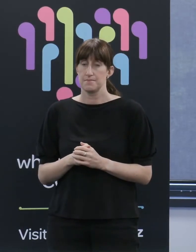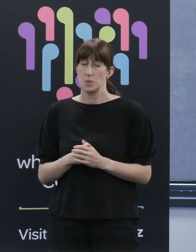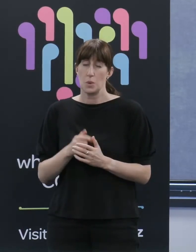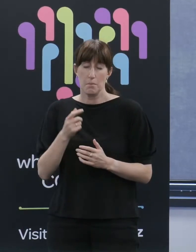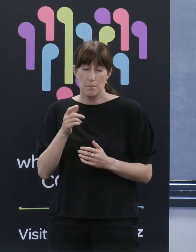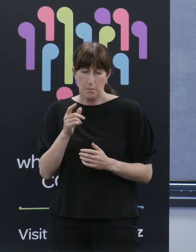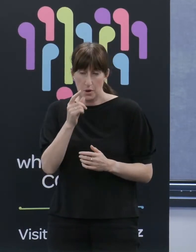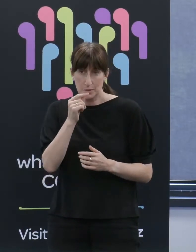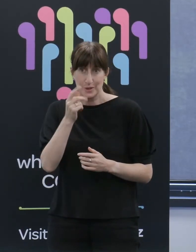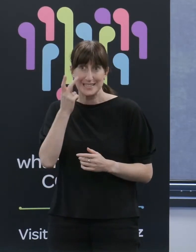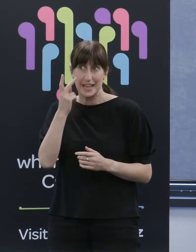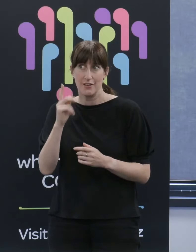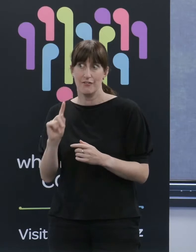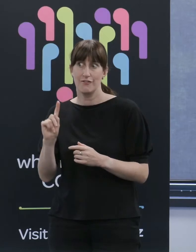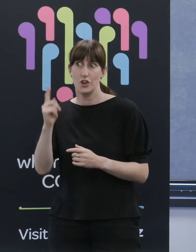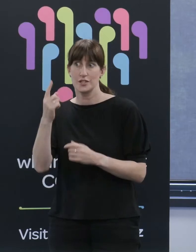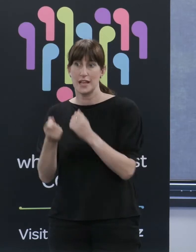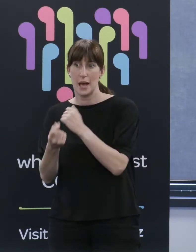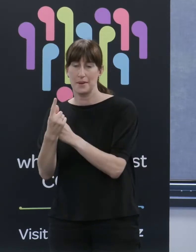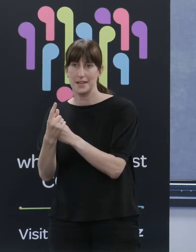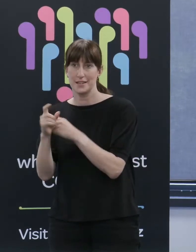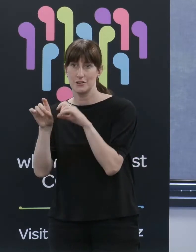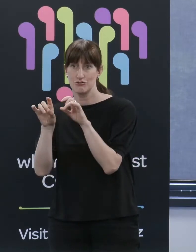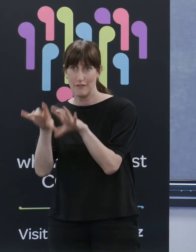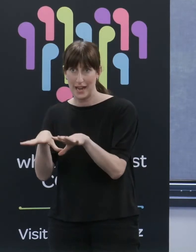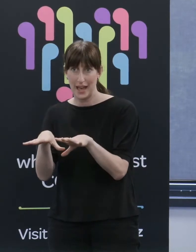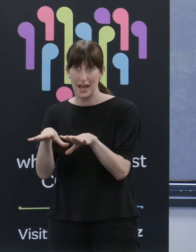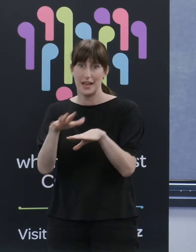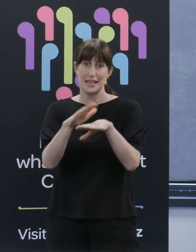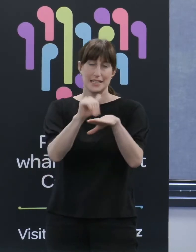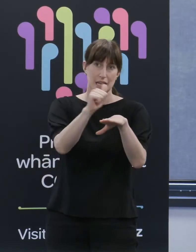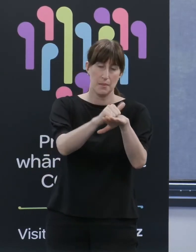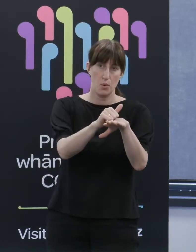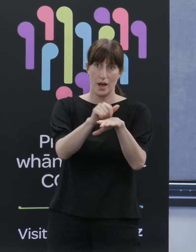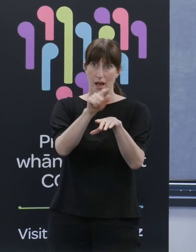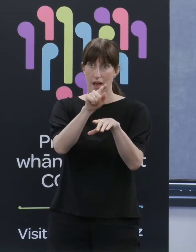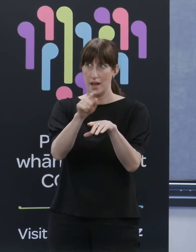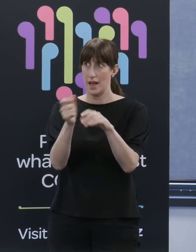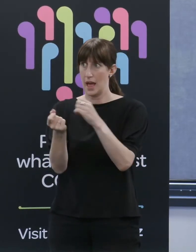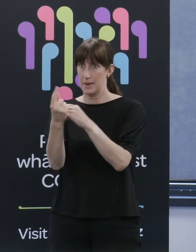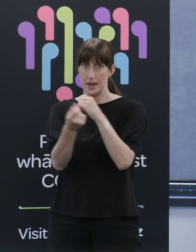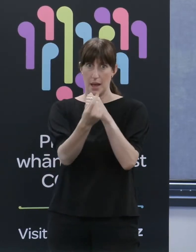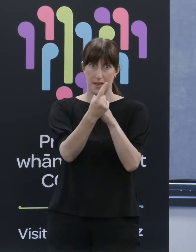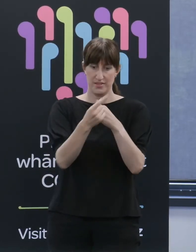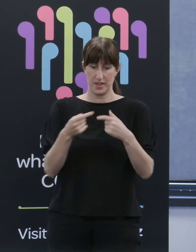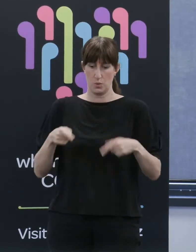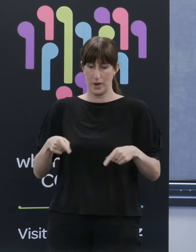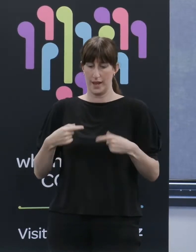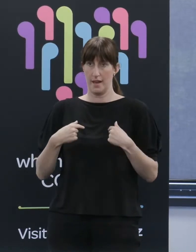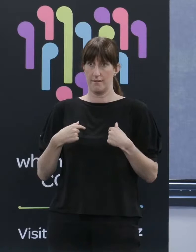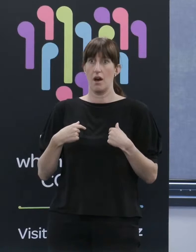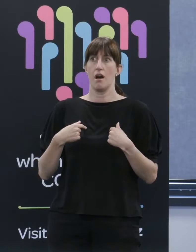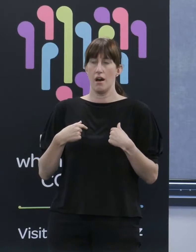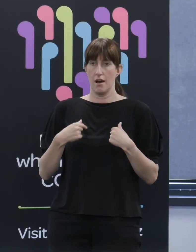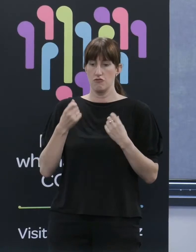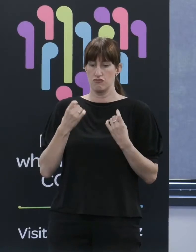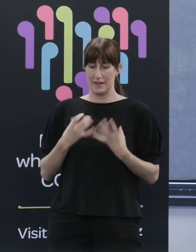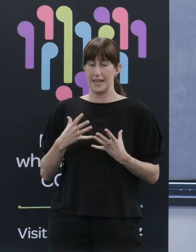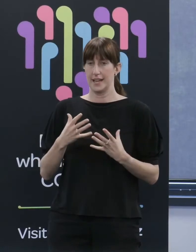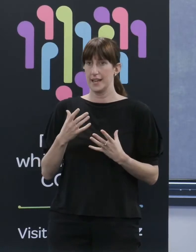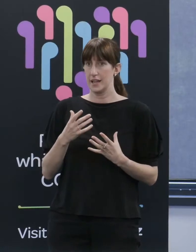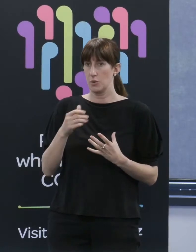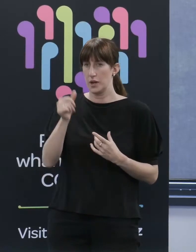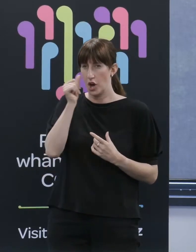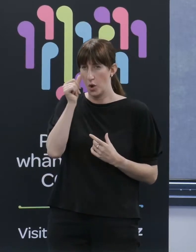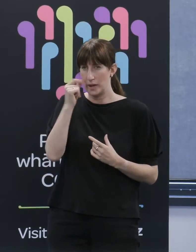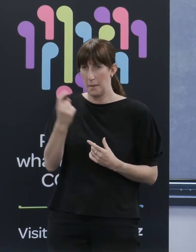in Australia, possibly Singapore and some other countries, so that will give us a bit of a warning. In the meantime, we do know that we've